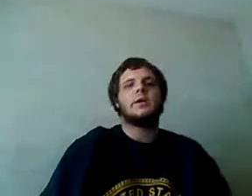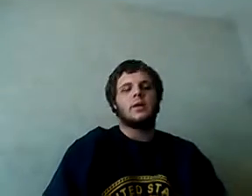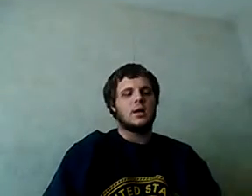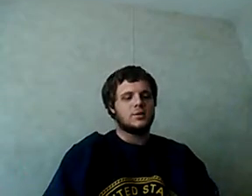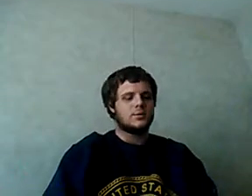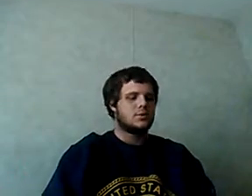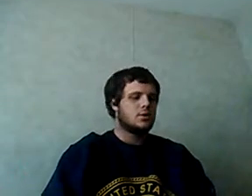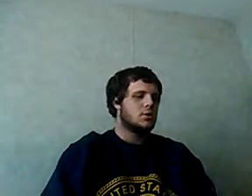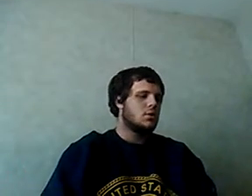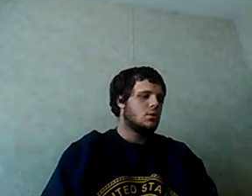Hey guys,